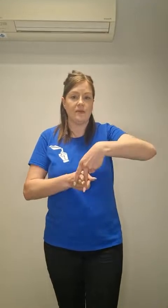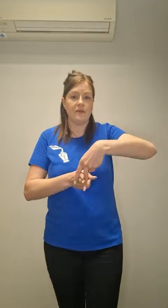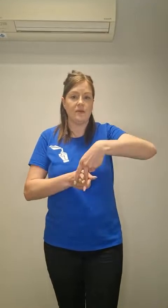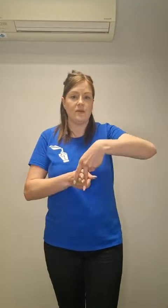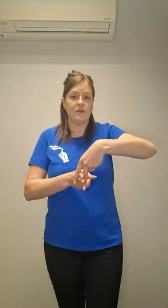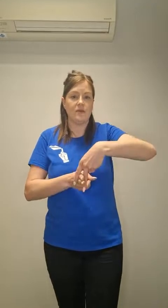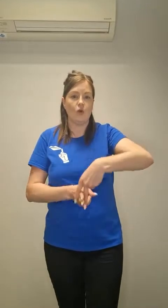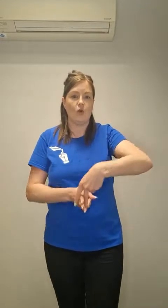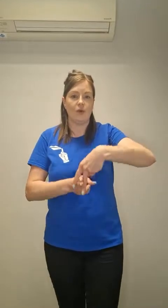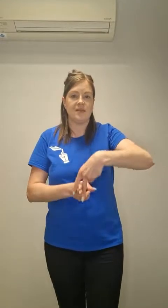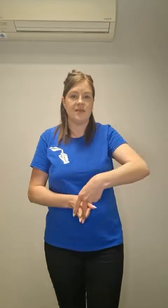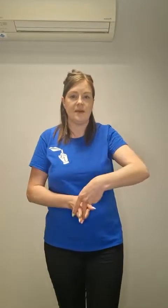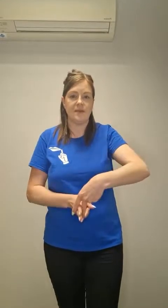So horse.